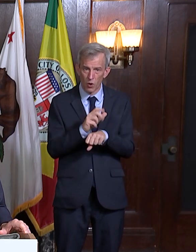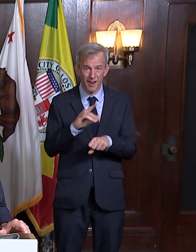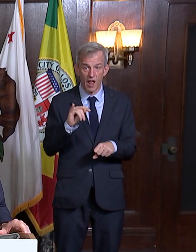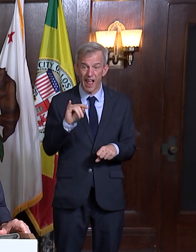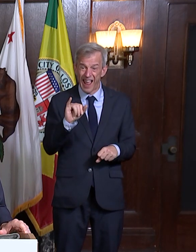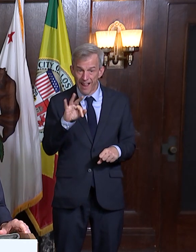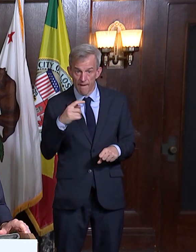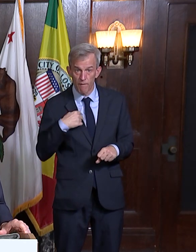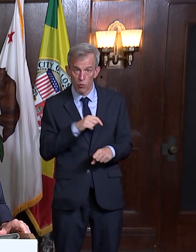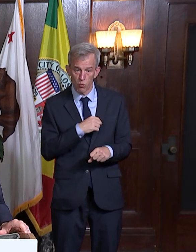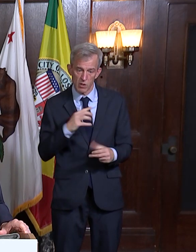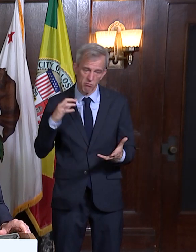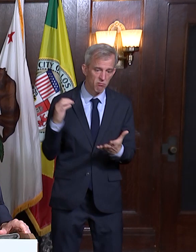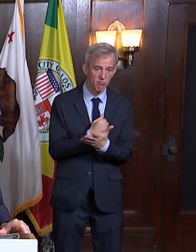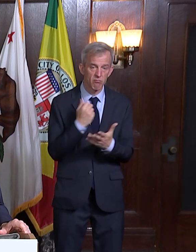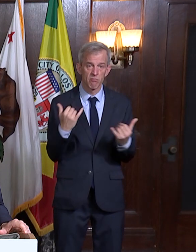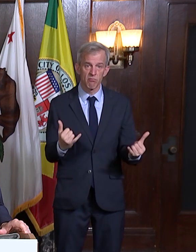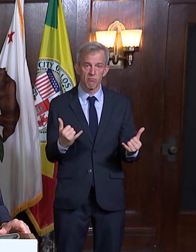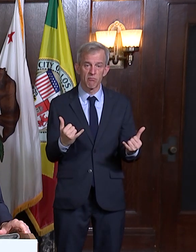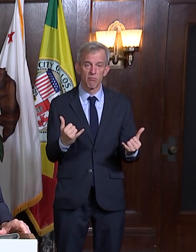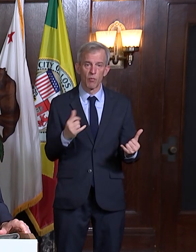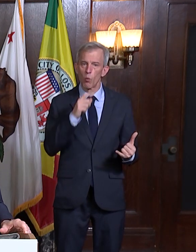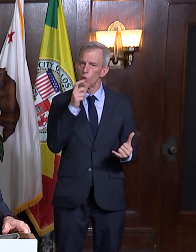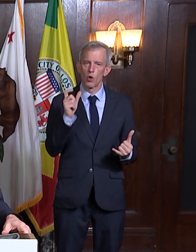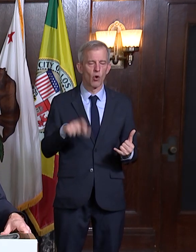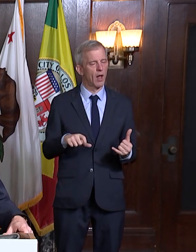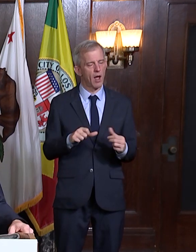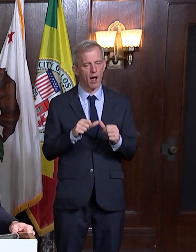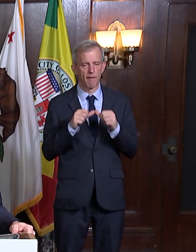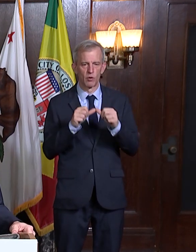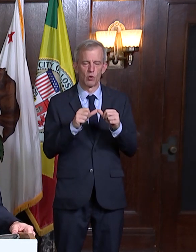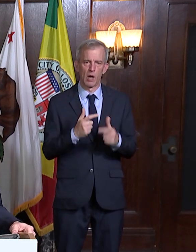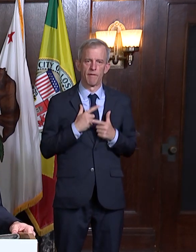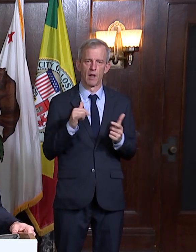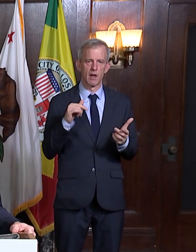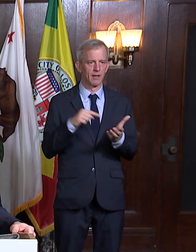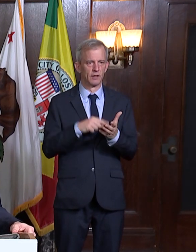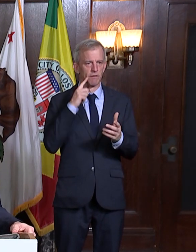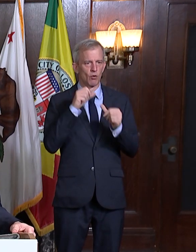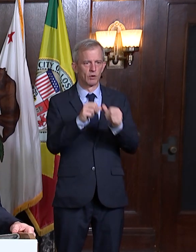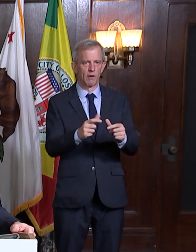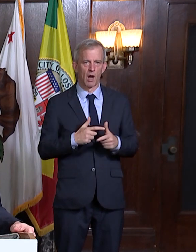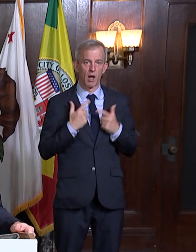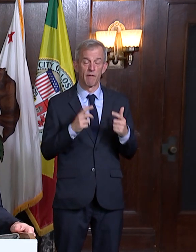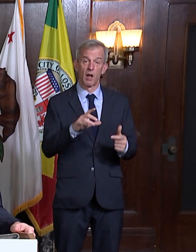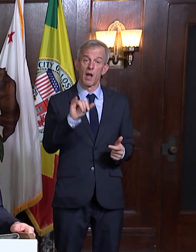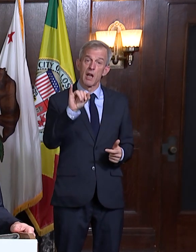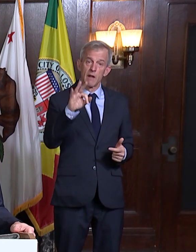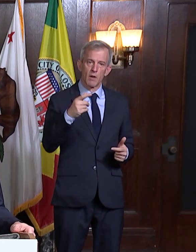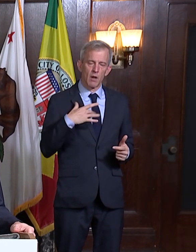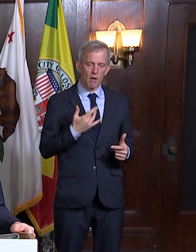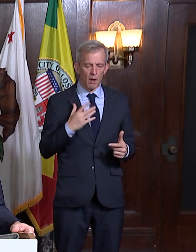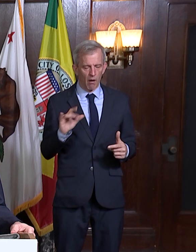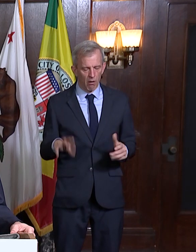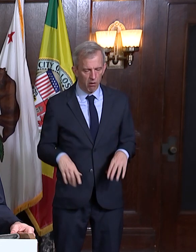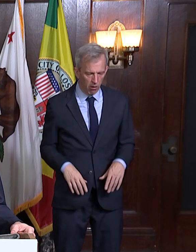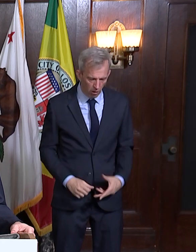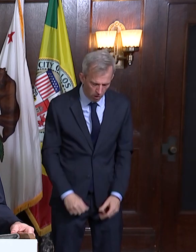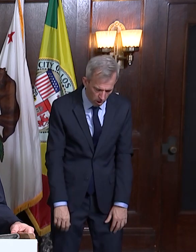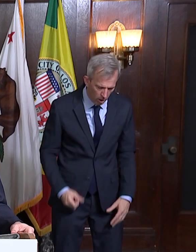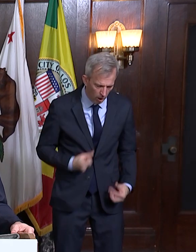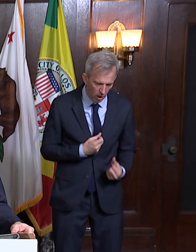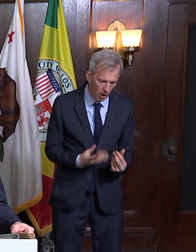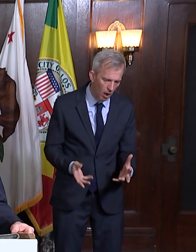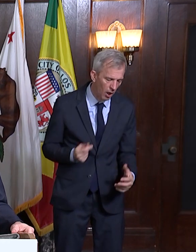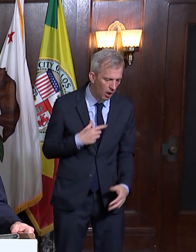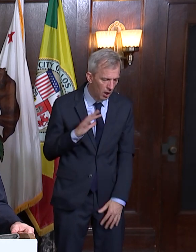lives. And for those still wondering whether to take a brave step forward, I want to say we can do this. It's scary,